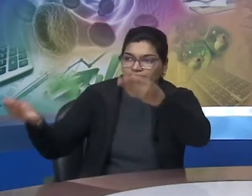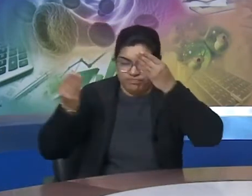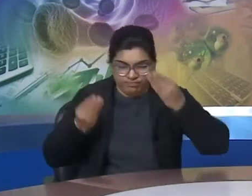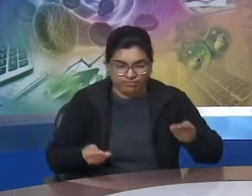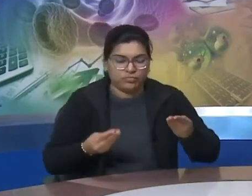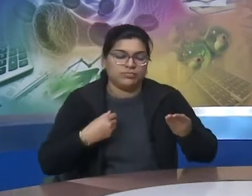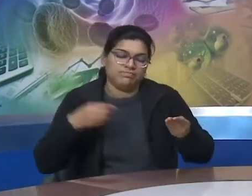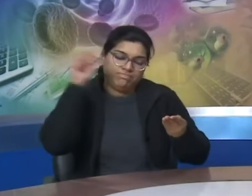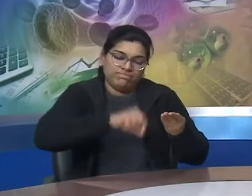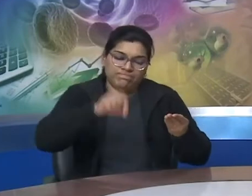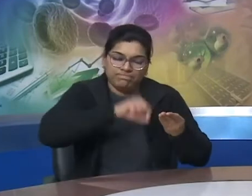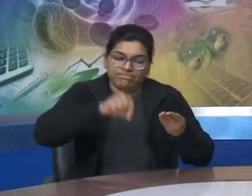briefcase